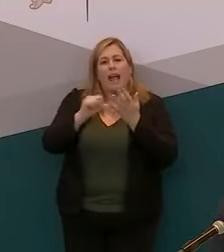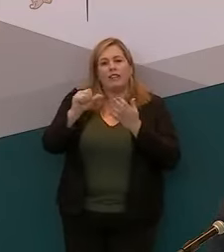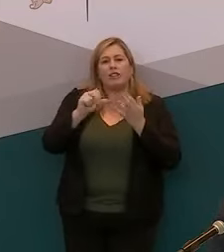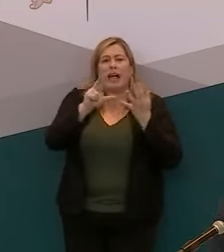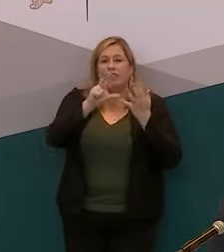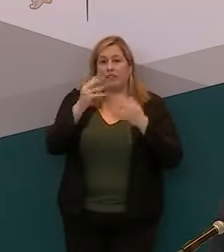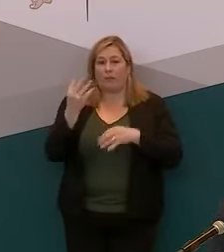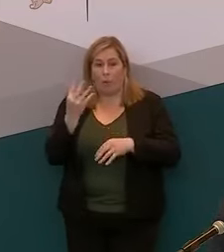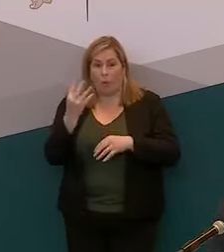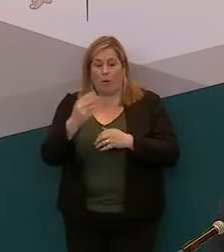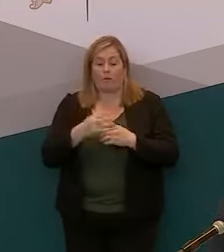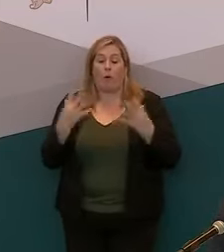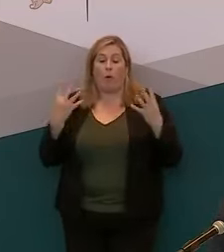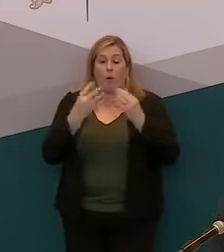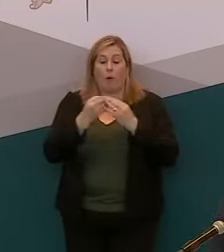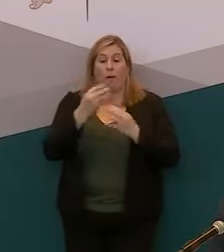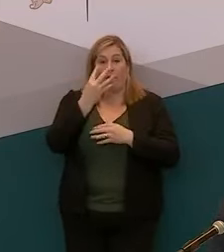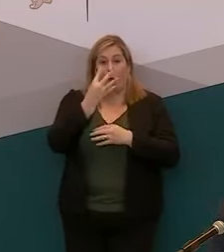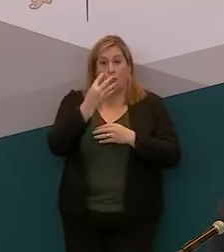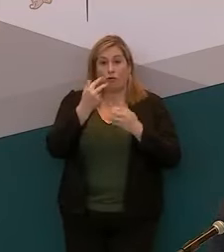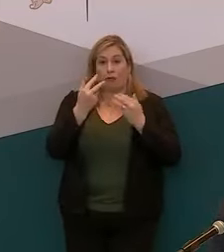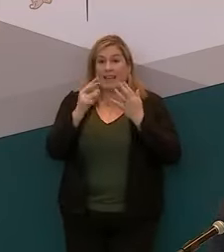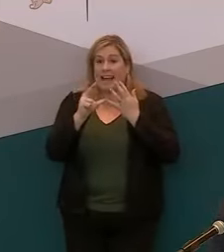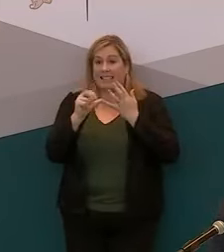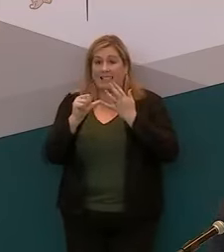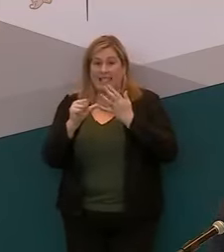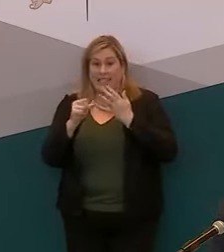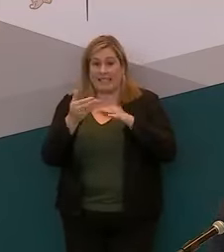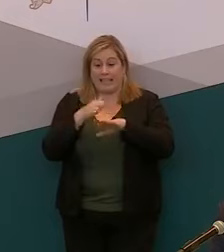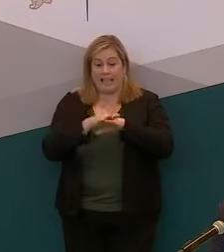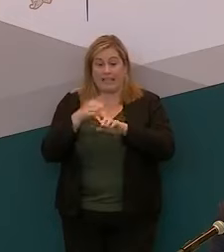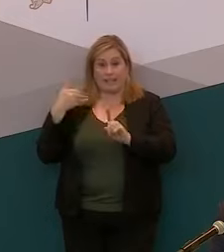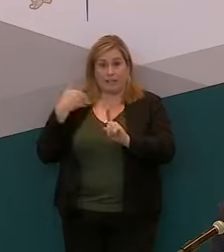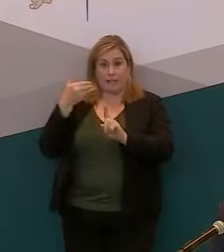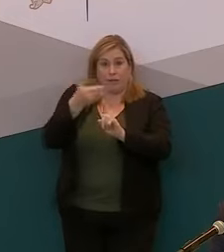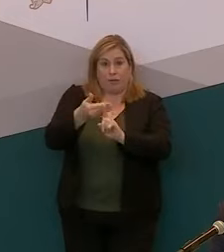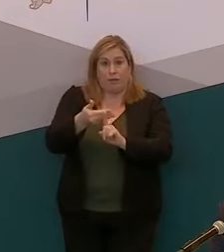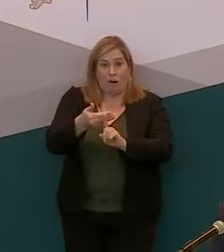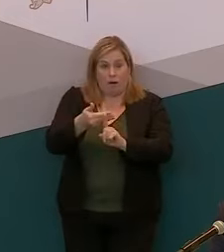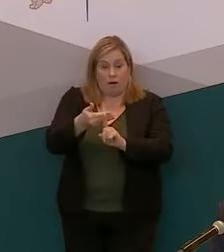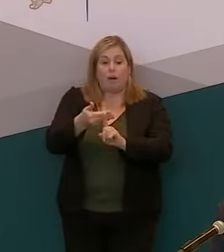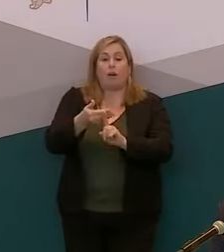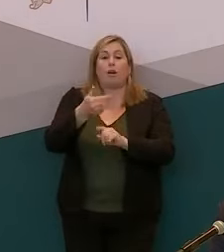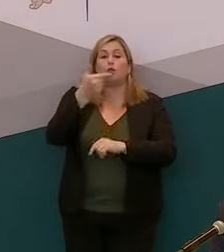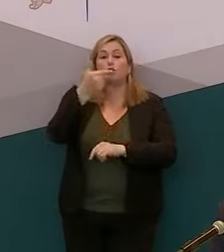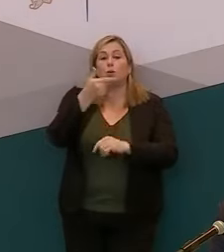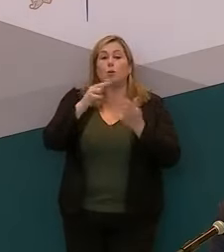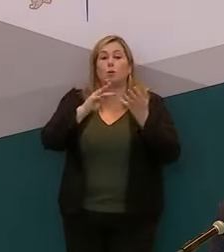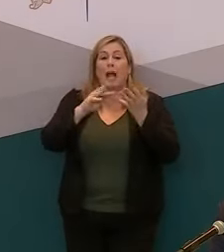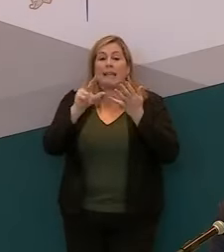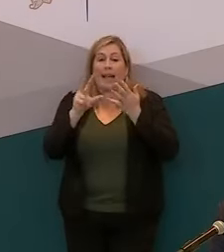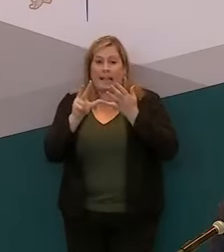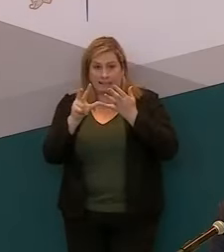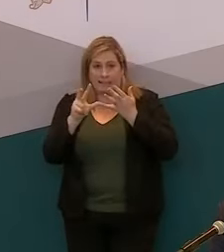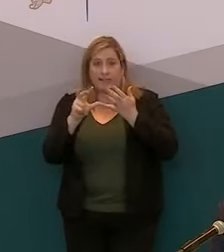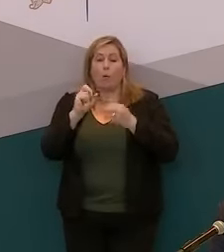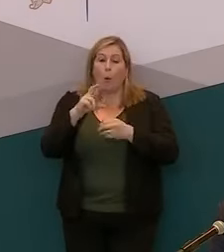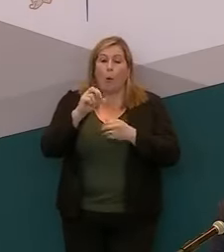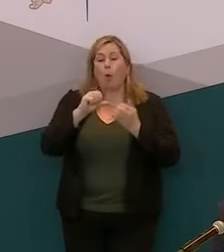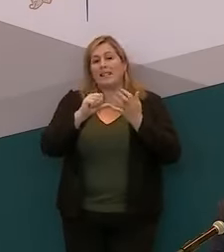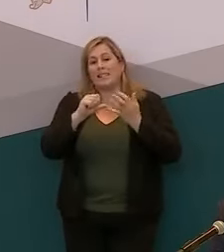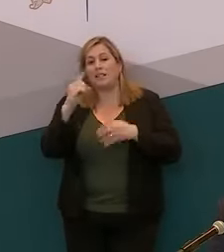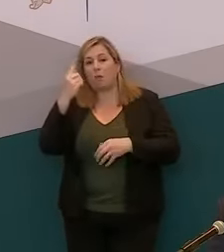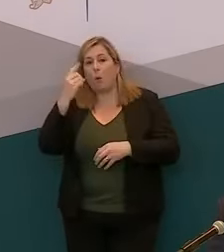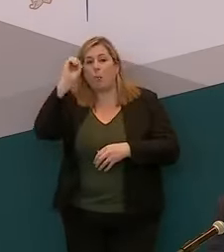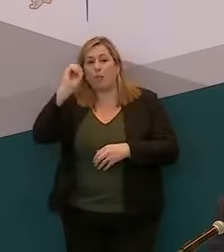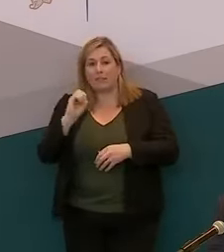Of the 486 deaths that we've had notified thus far, 298 of those, or 61%, occurred